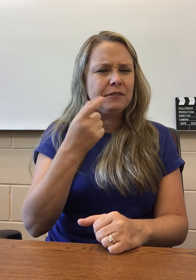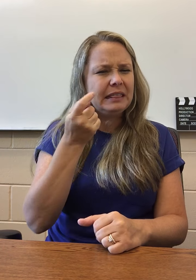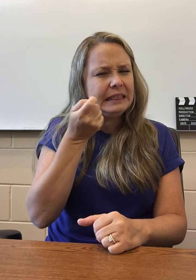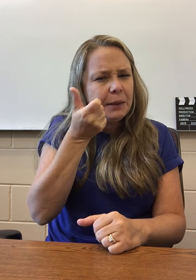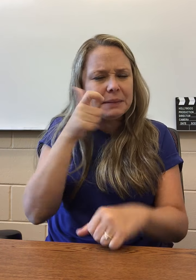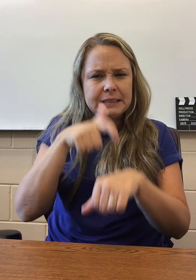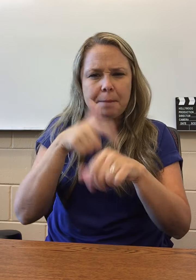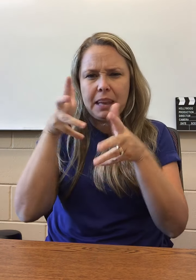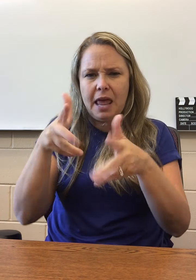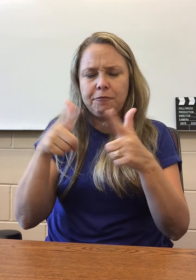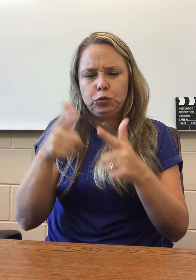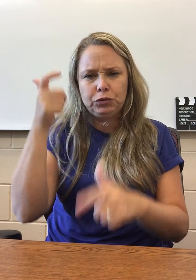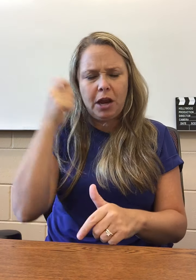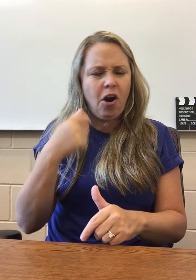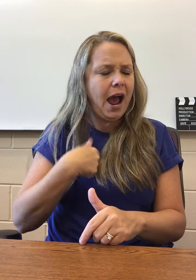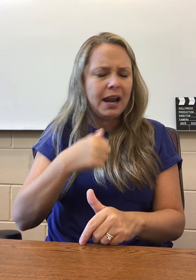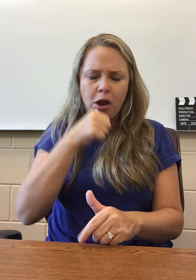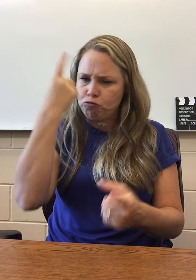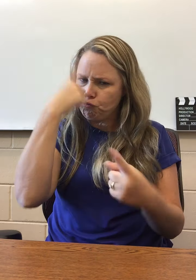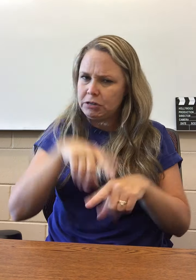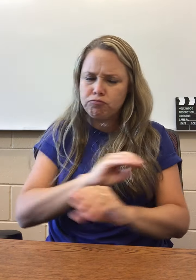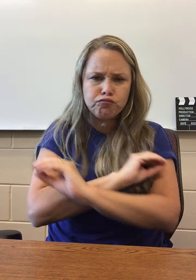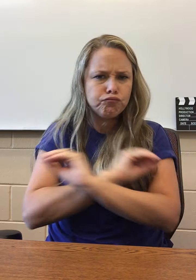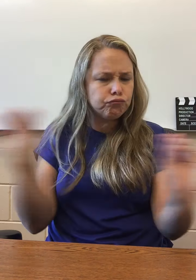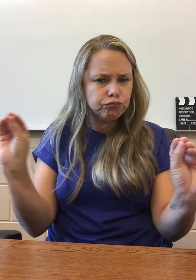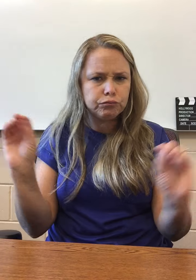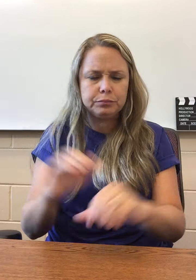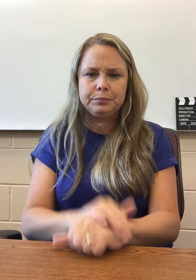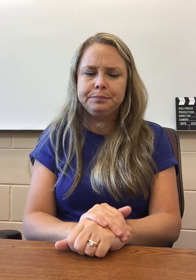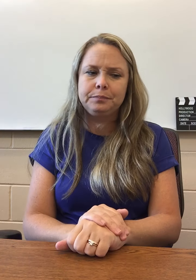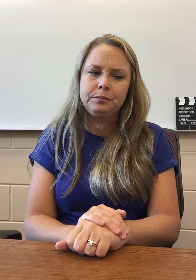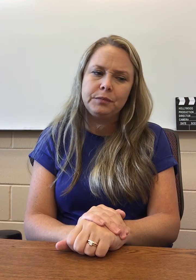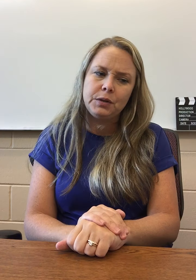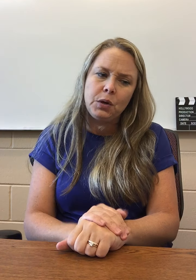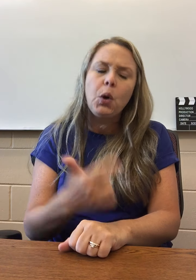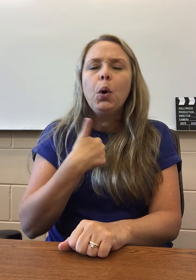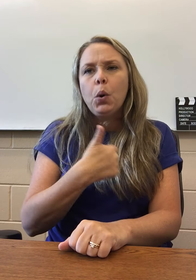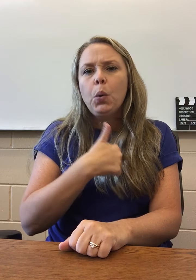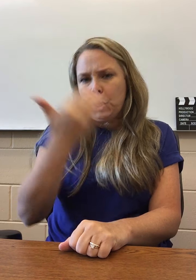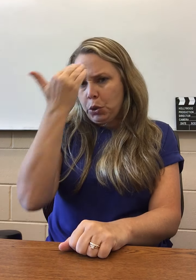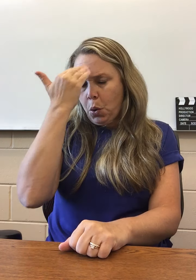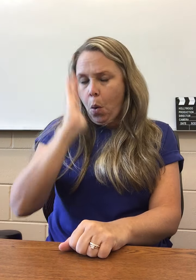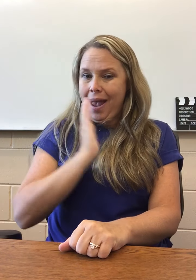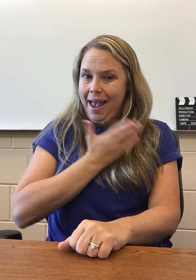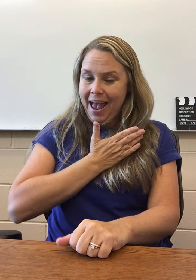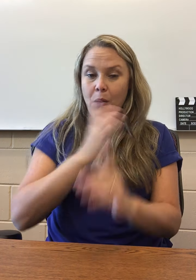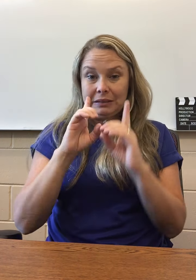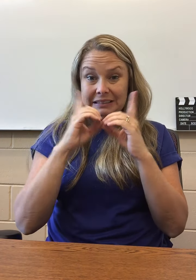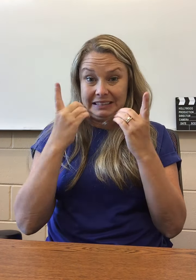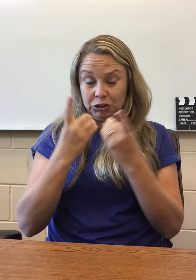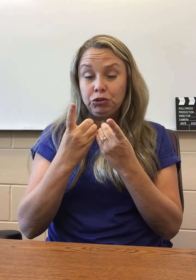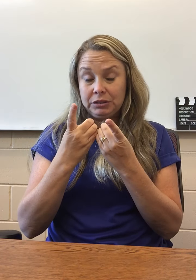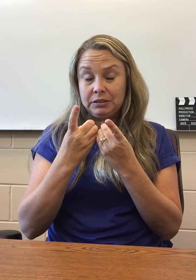i do not agree at all well and we know in in our district the push is for